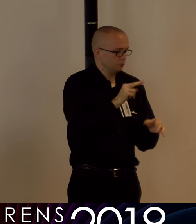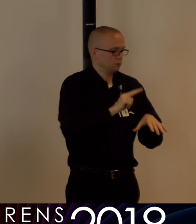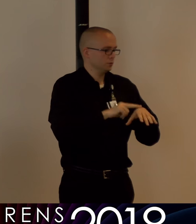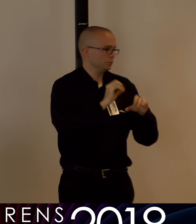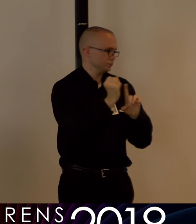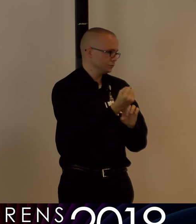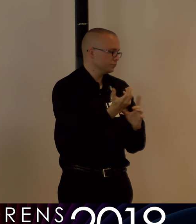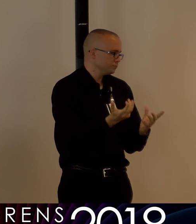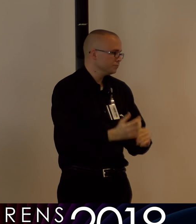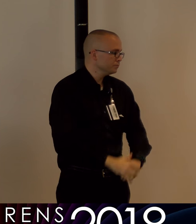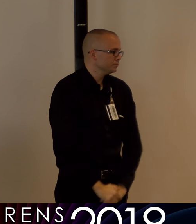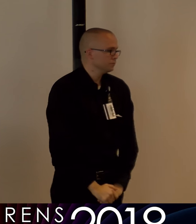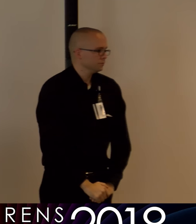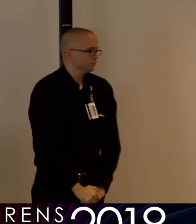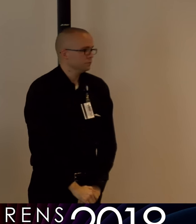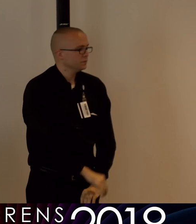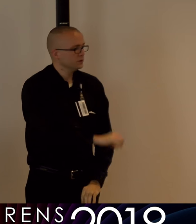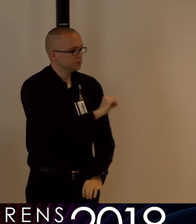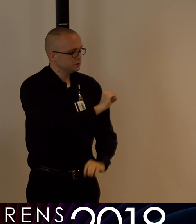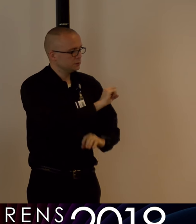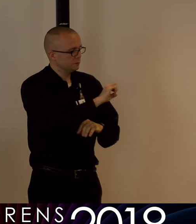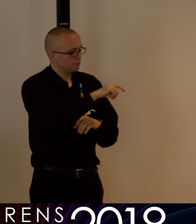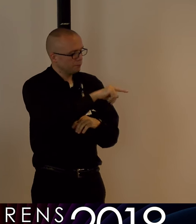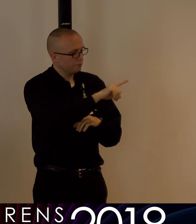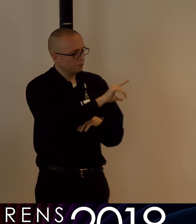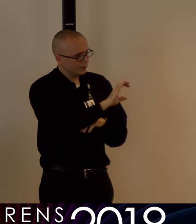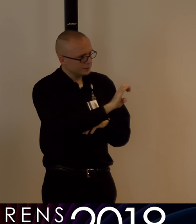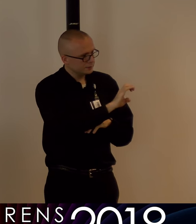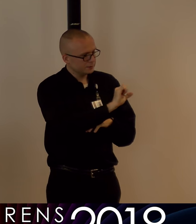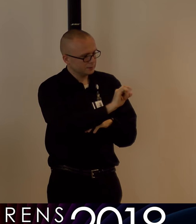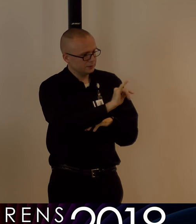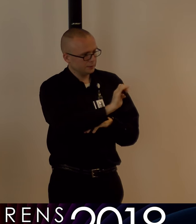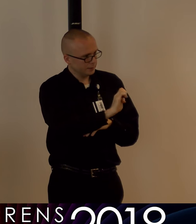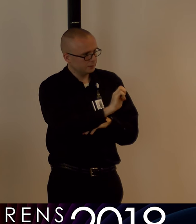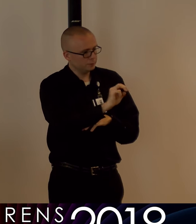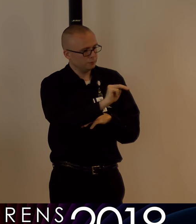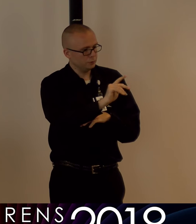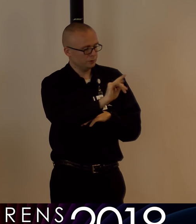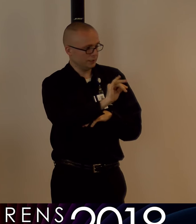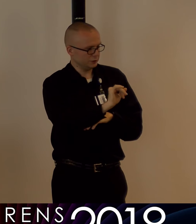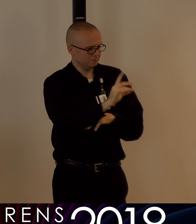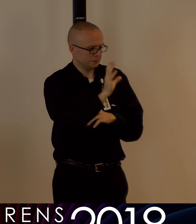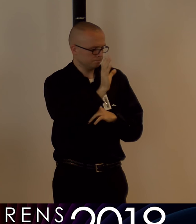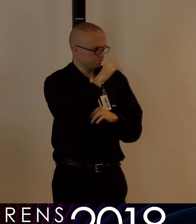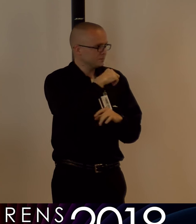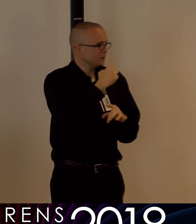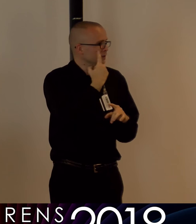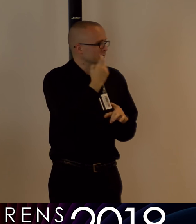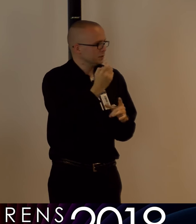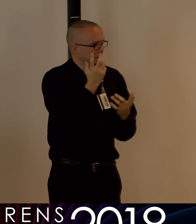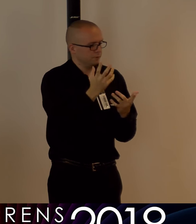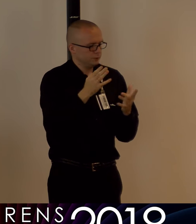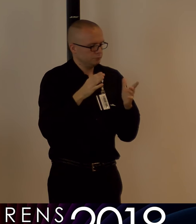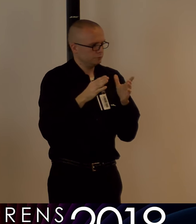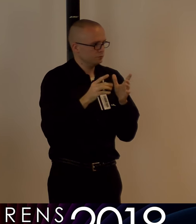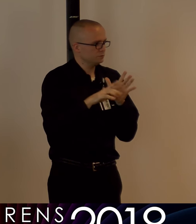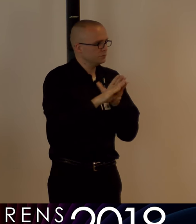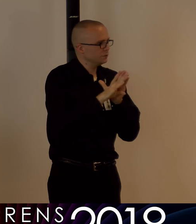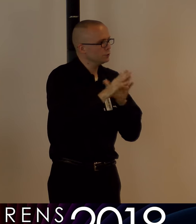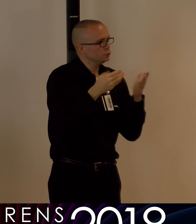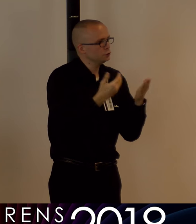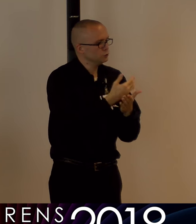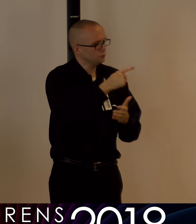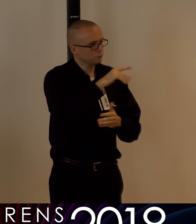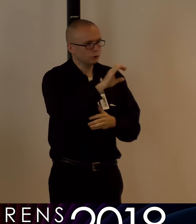normal situation. So splice site mutations can also be unusual because what they may do is create a new protein that